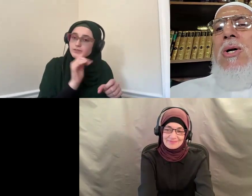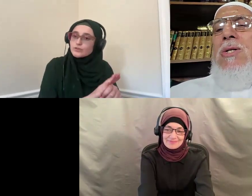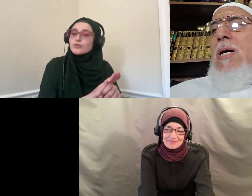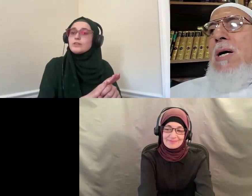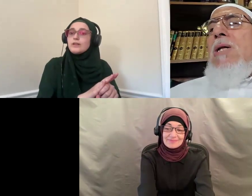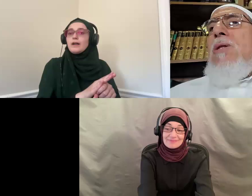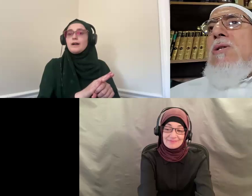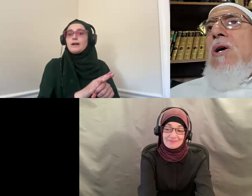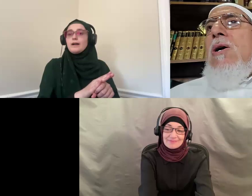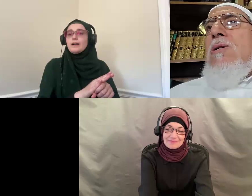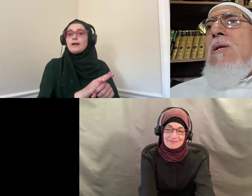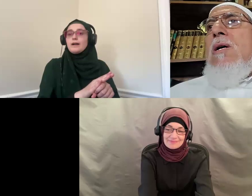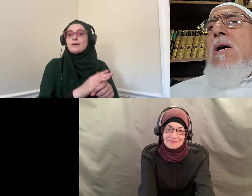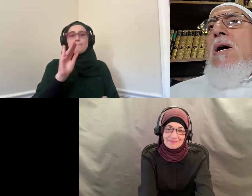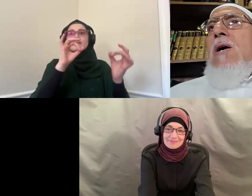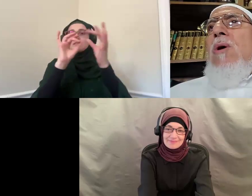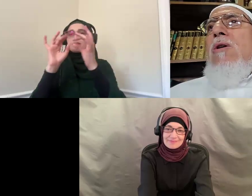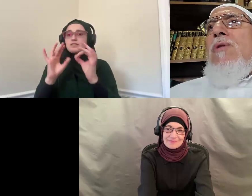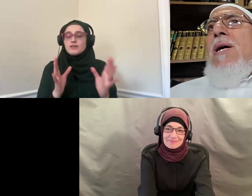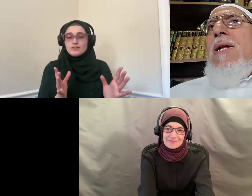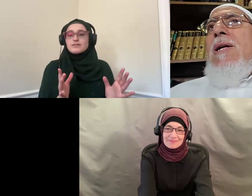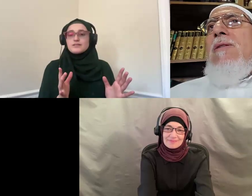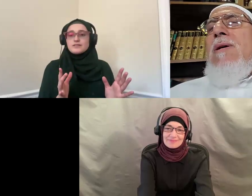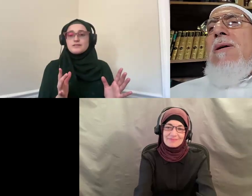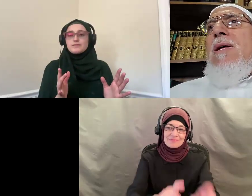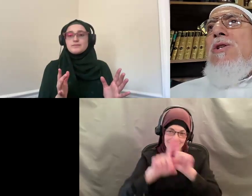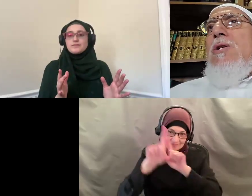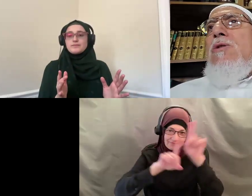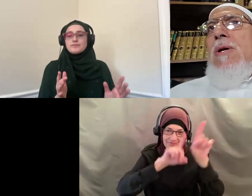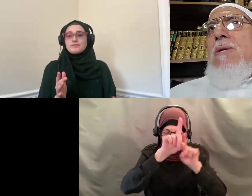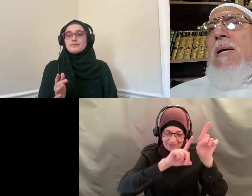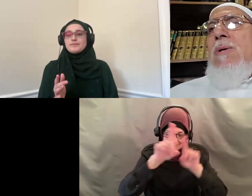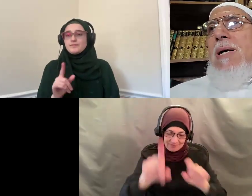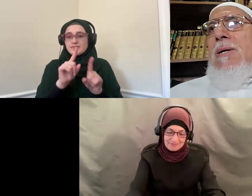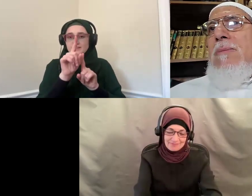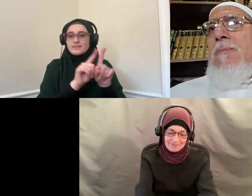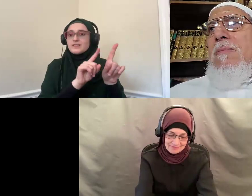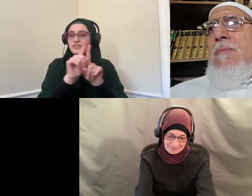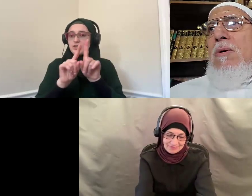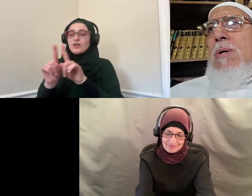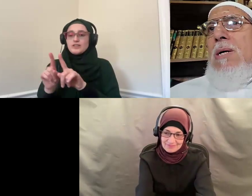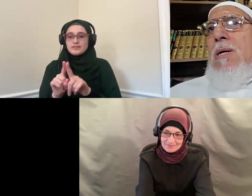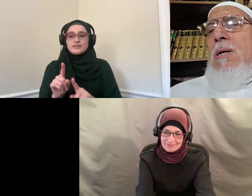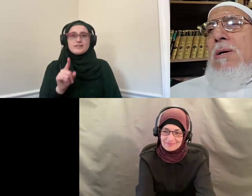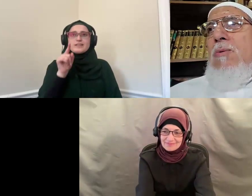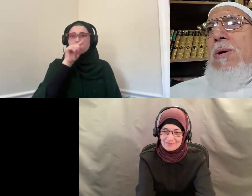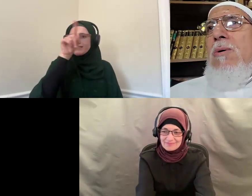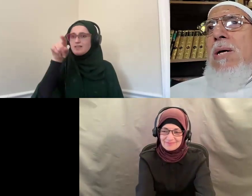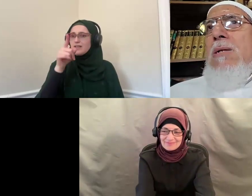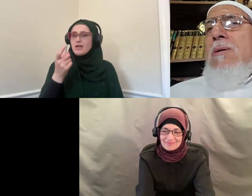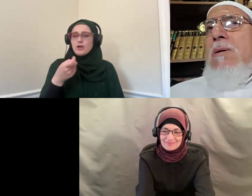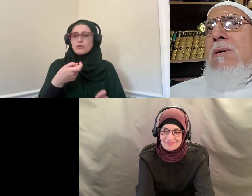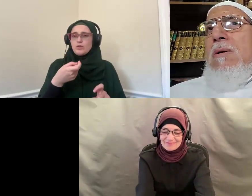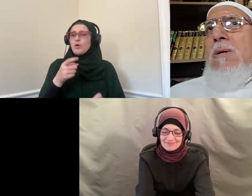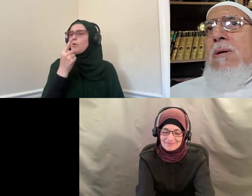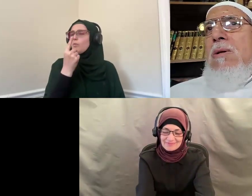the stars. And the stars are one of the greater creations of Allah subhanahu wa ta'ala. Okay? We know